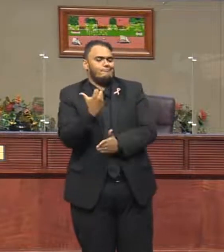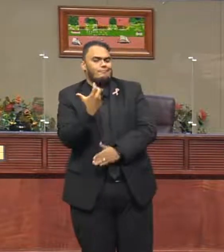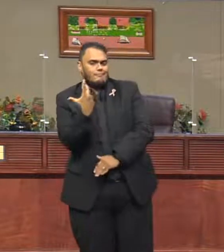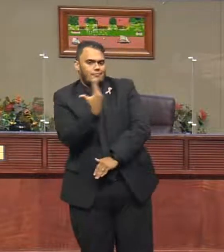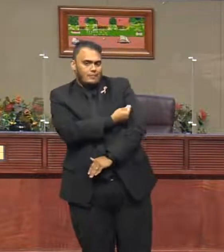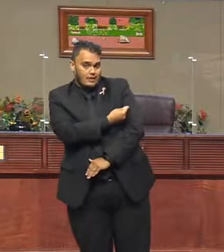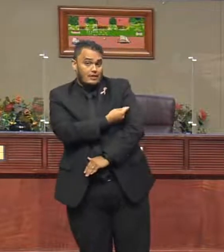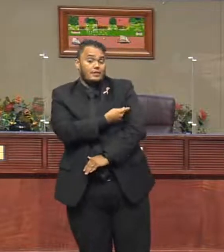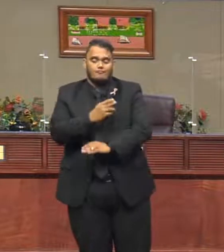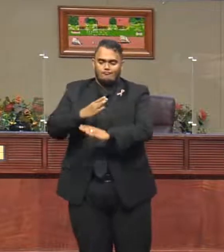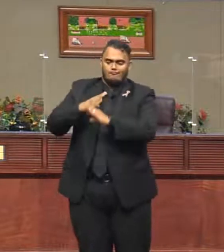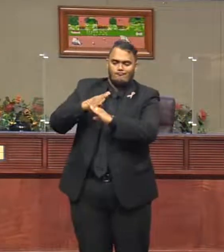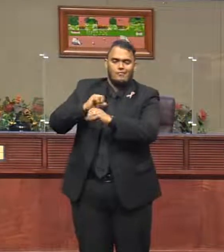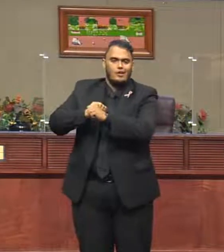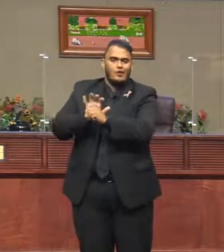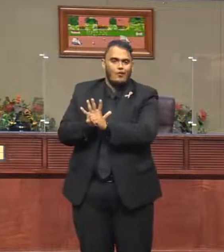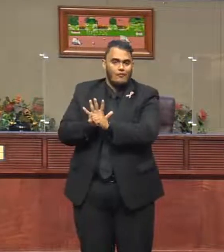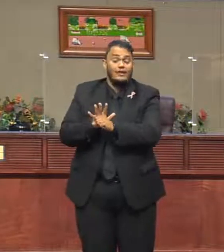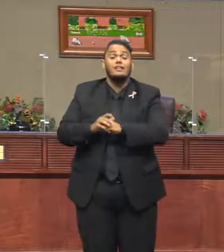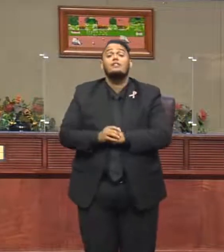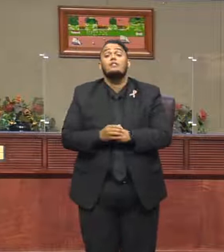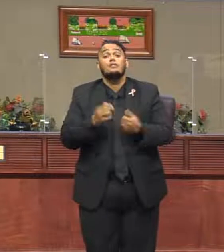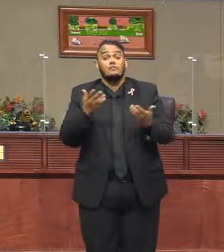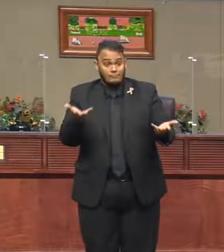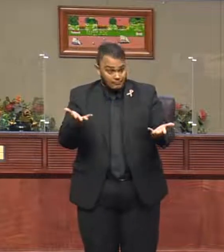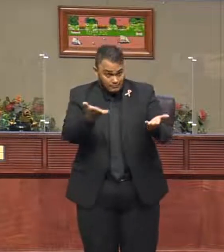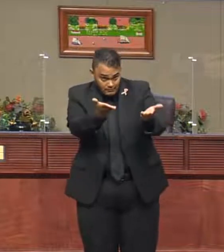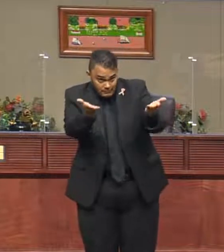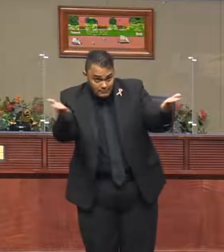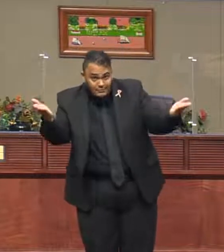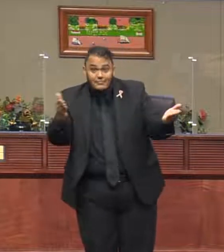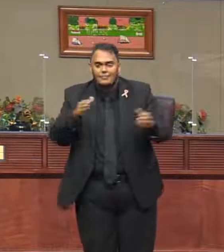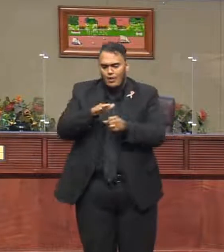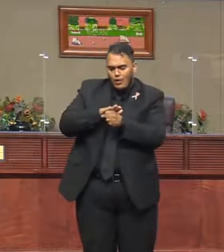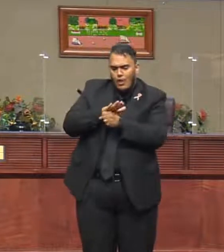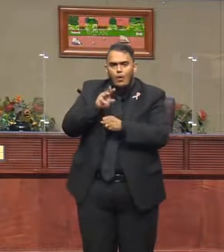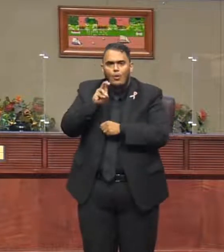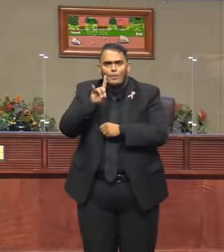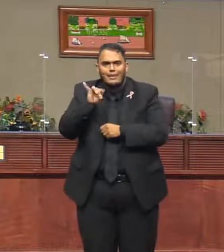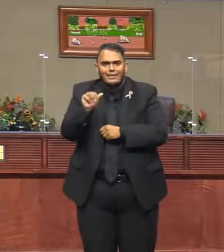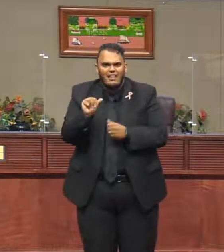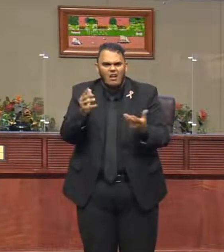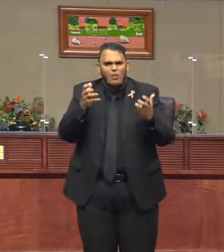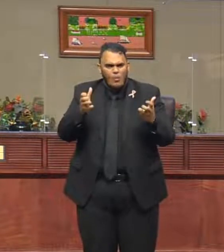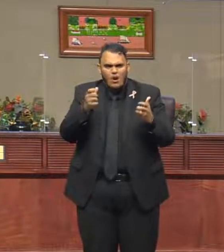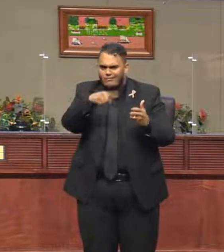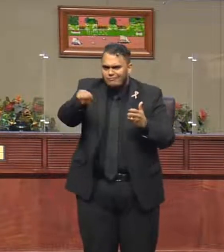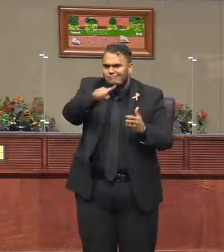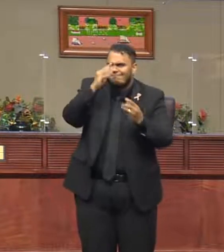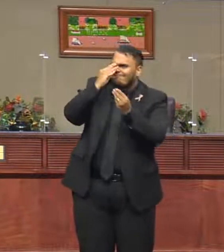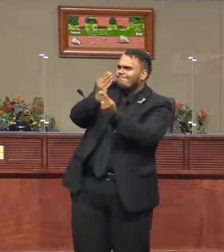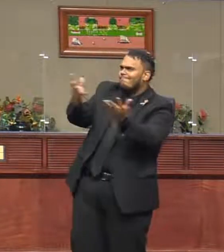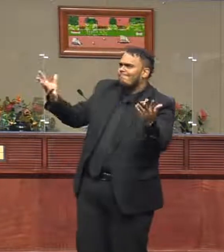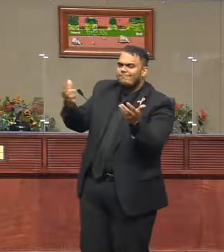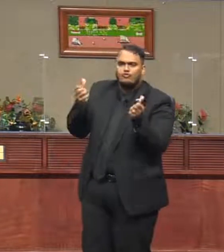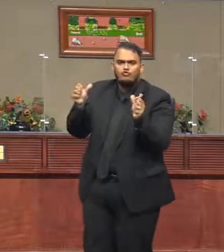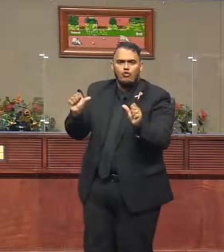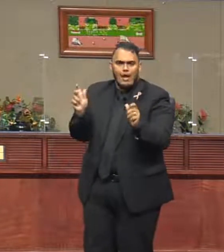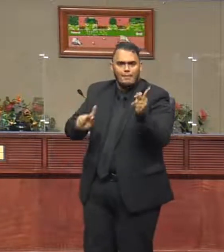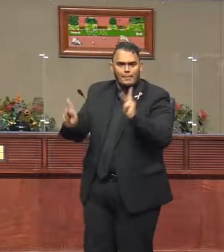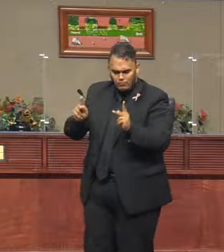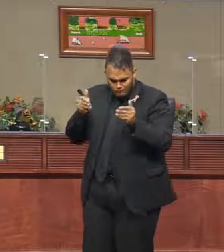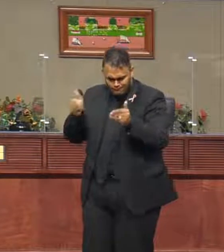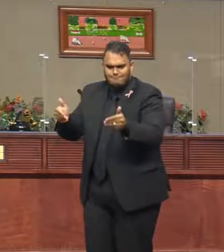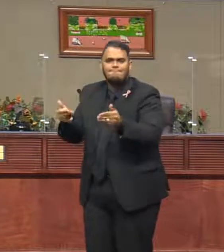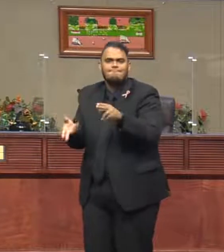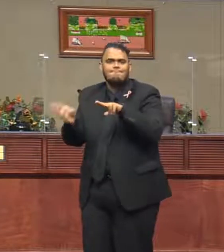the help of our local media, we want to try to get those numbers up. One of my top priorities as we head into the summer and the